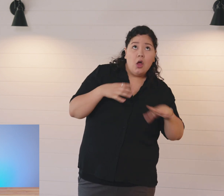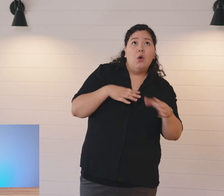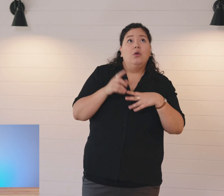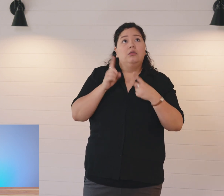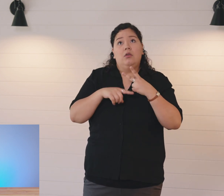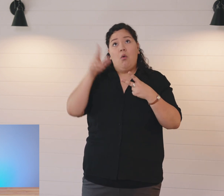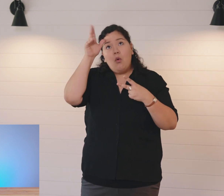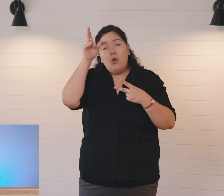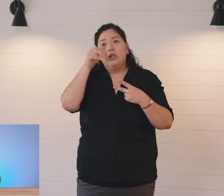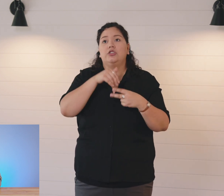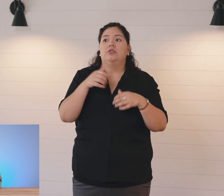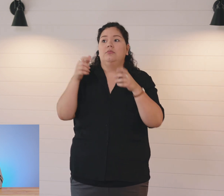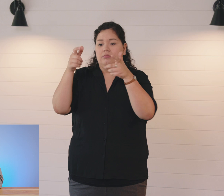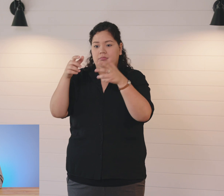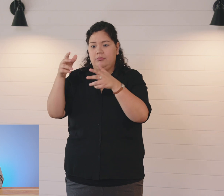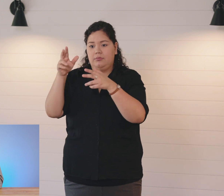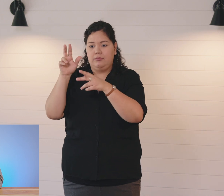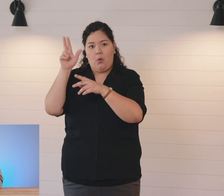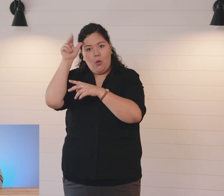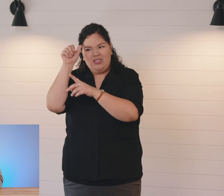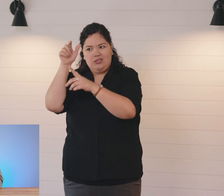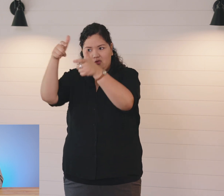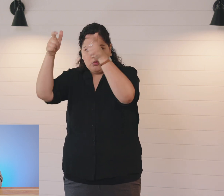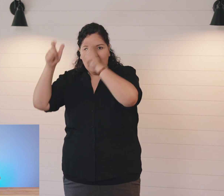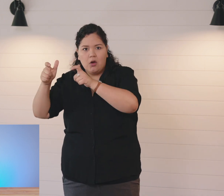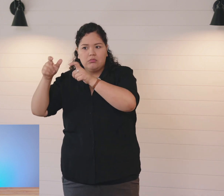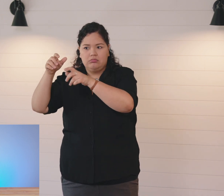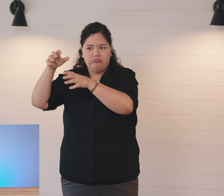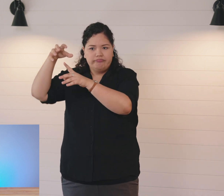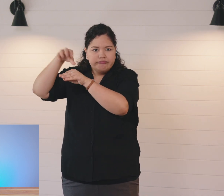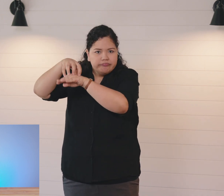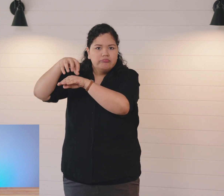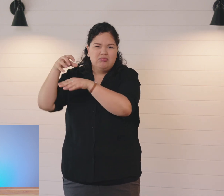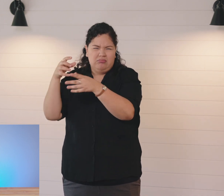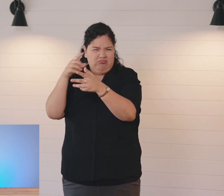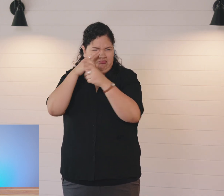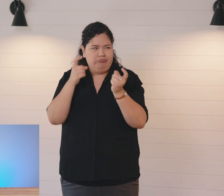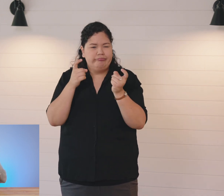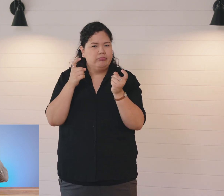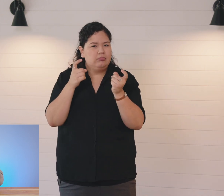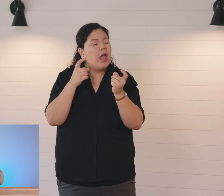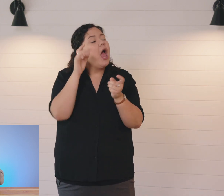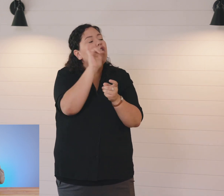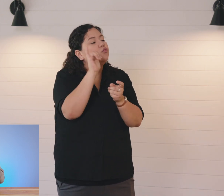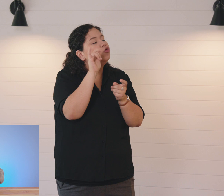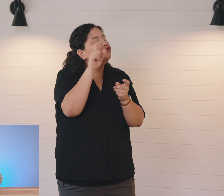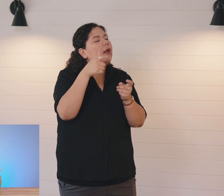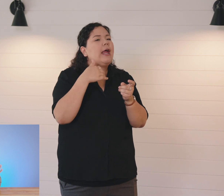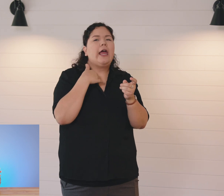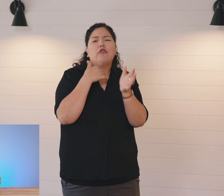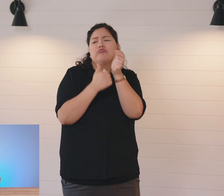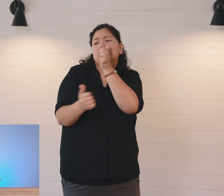horse, signified by the king, the crown on the horse. And you should get one of the